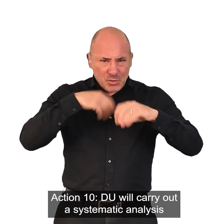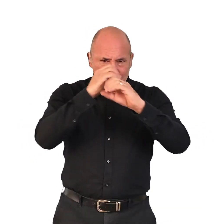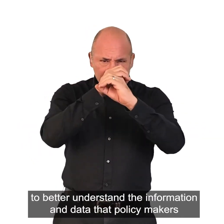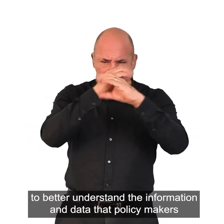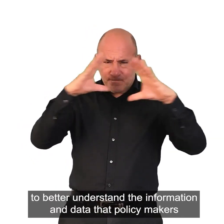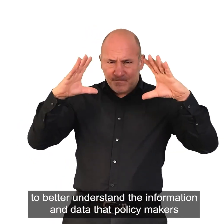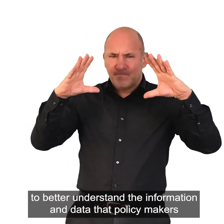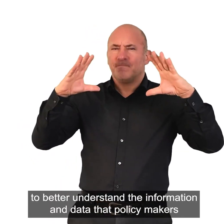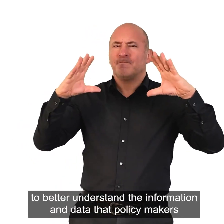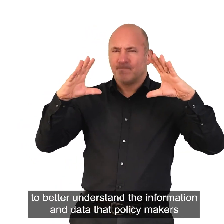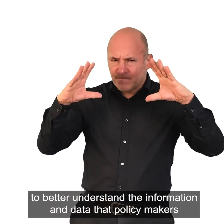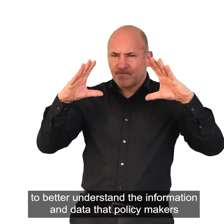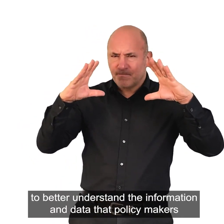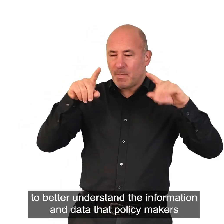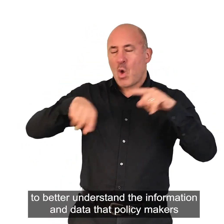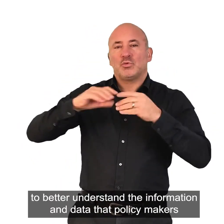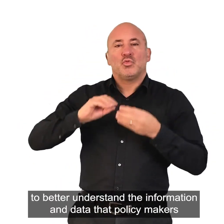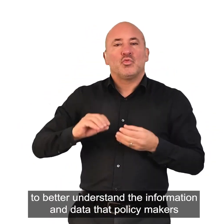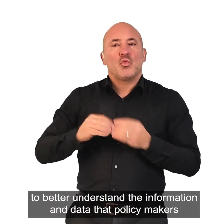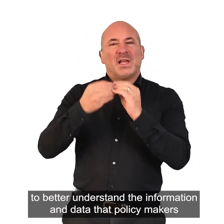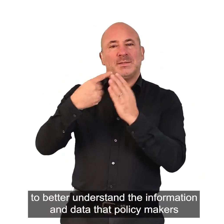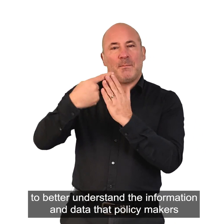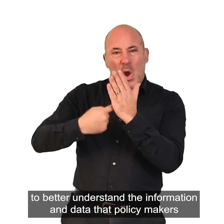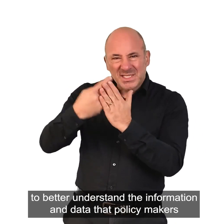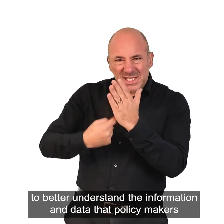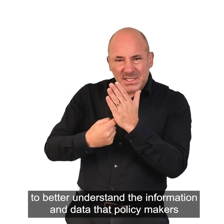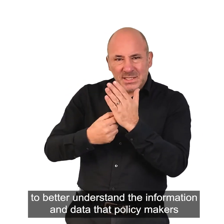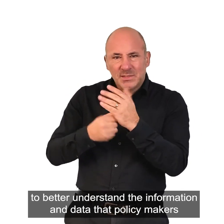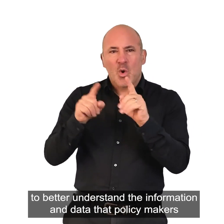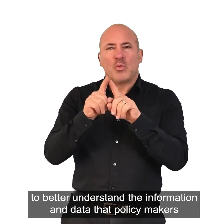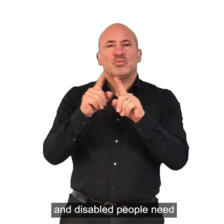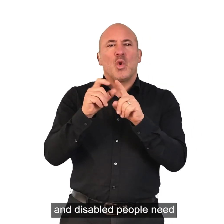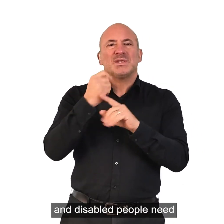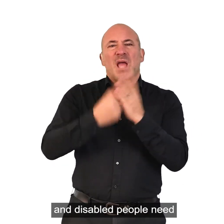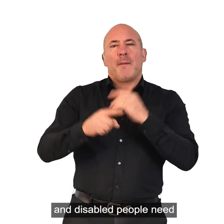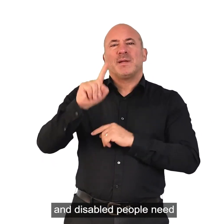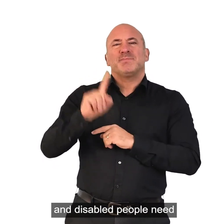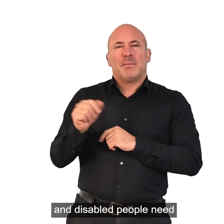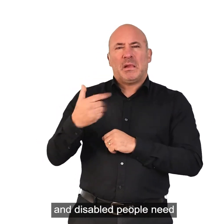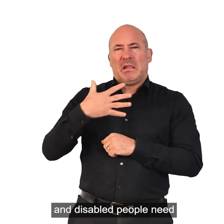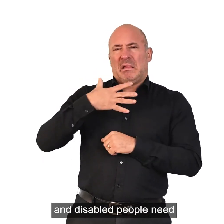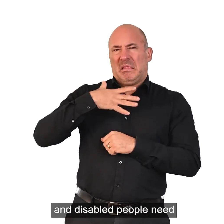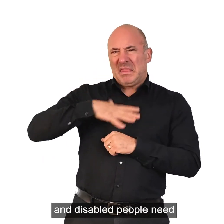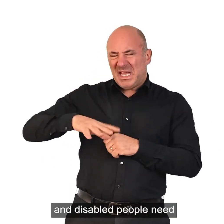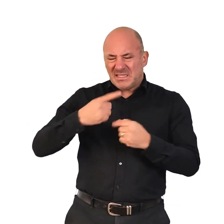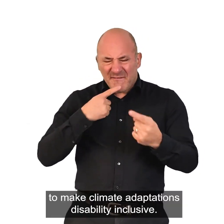to better understand the information and data that policymakers and disabled people need to make